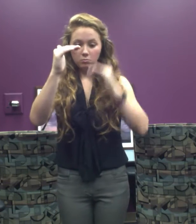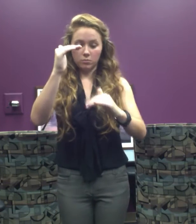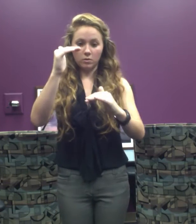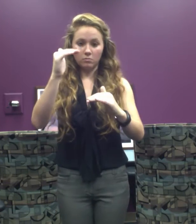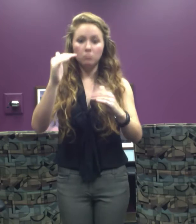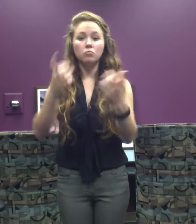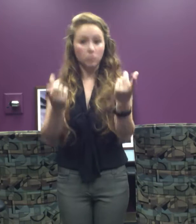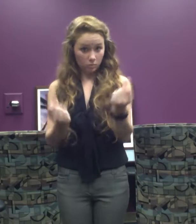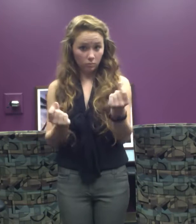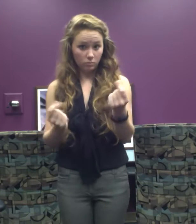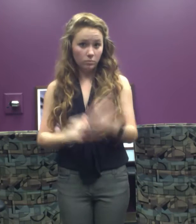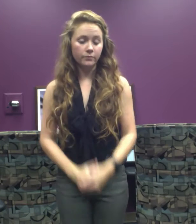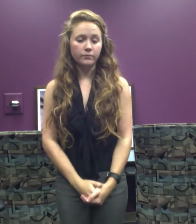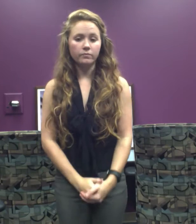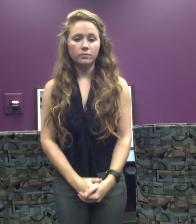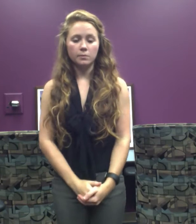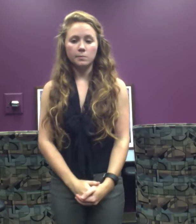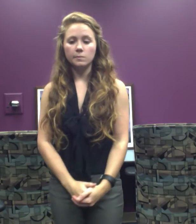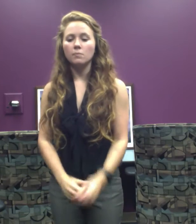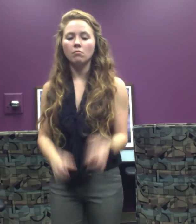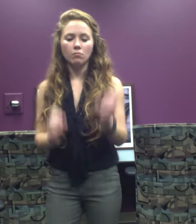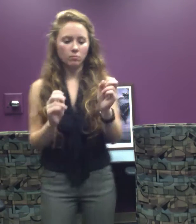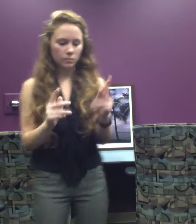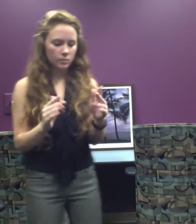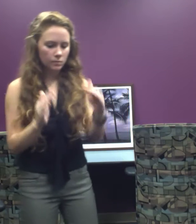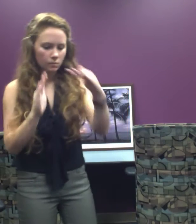Okay? Line it up there and that dot.